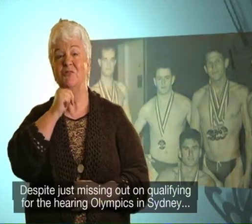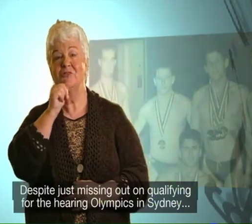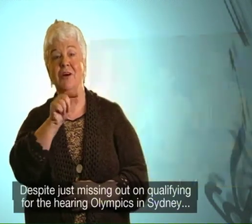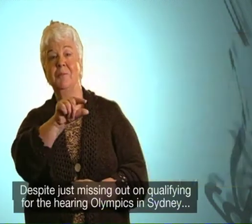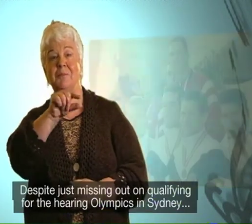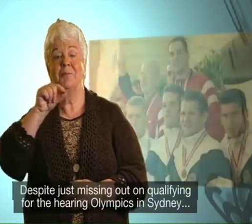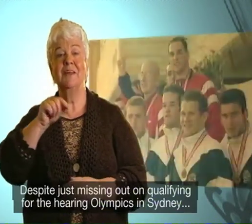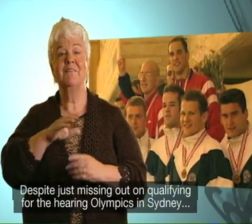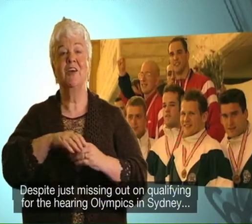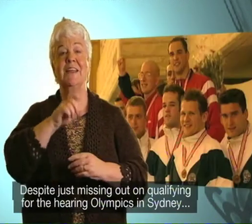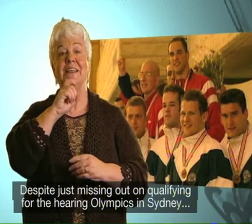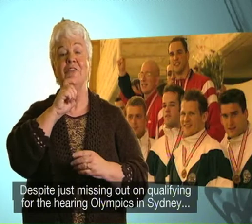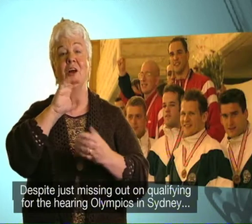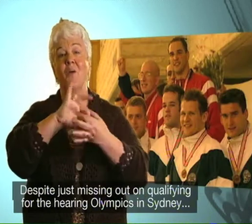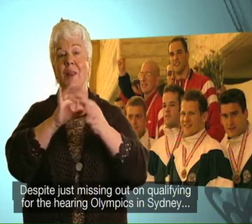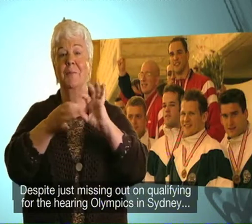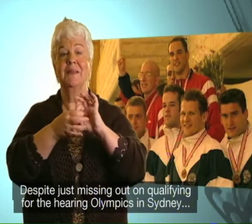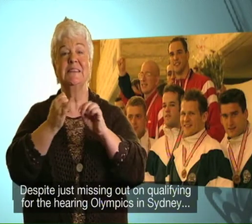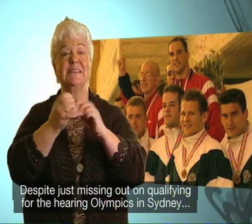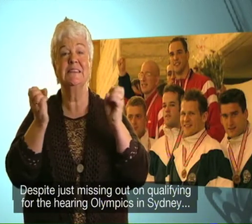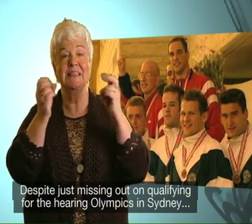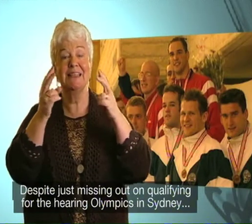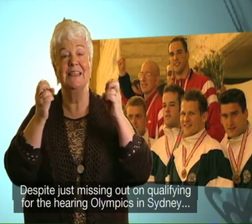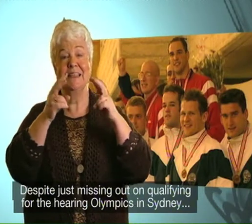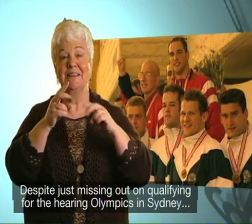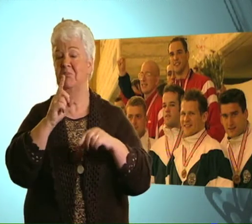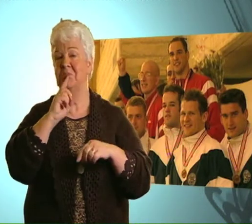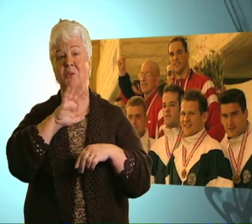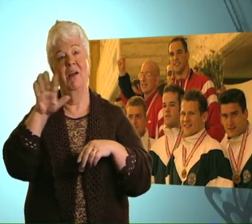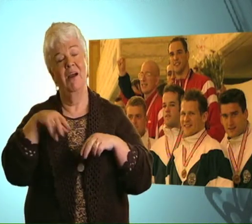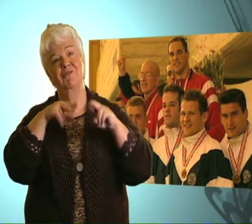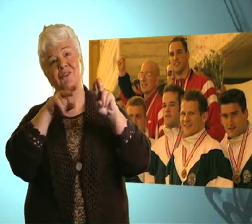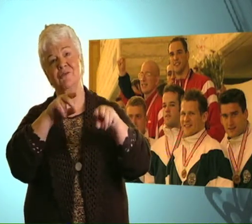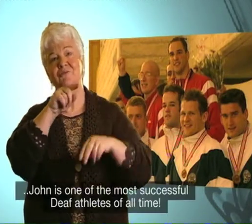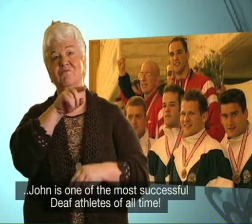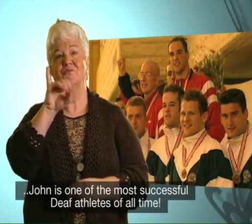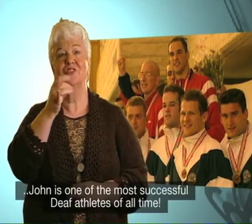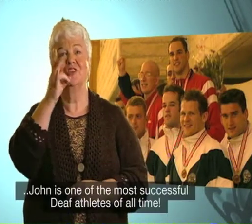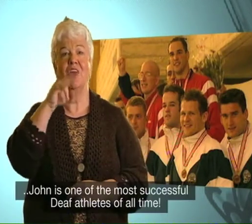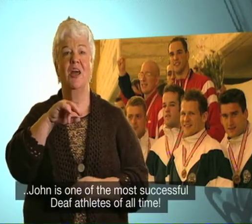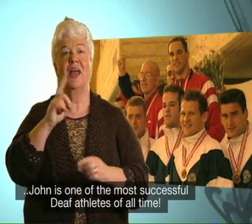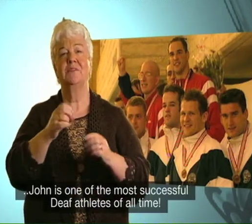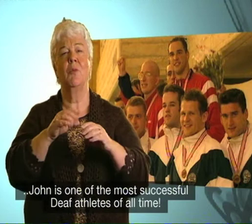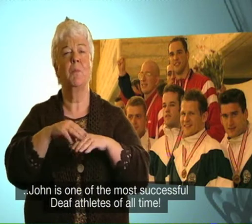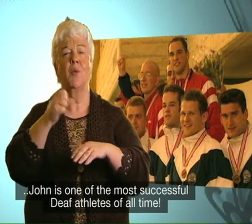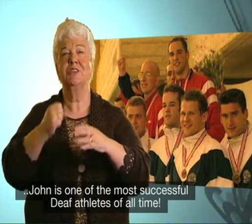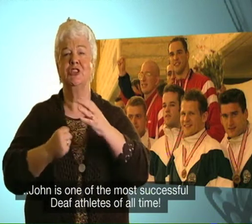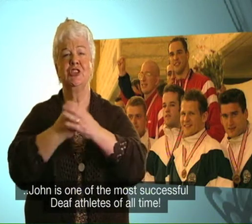Despite just missing out on qualifying for the Hearing Olympics in Sydney, John is still one of the most successful